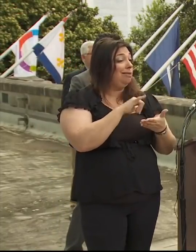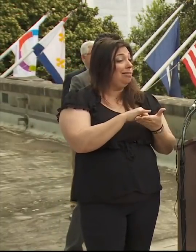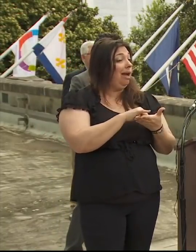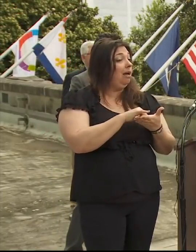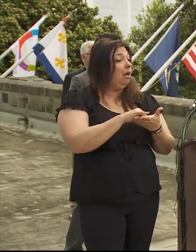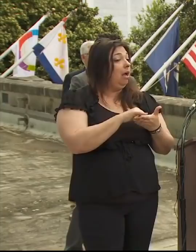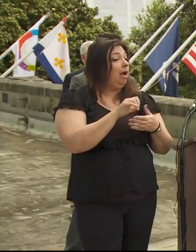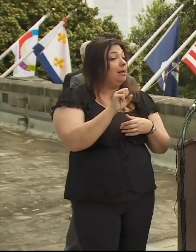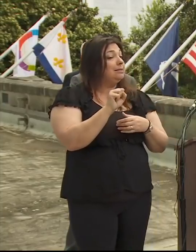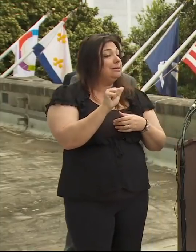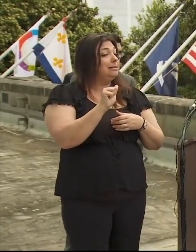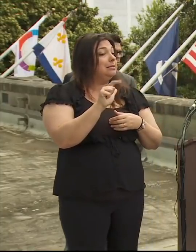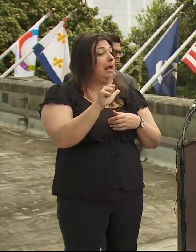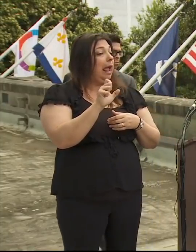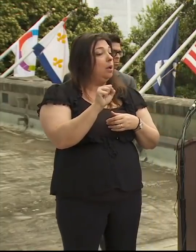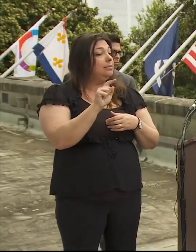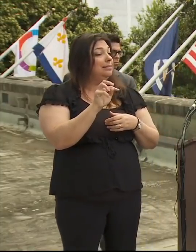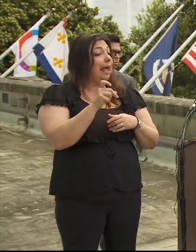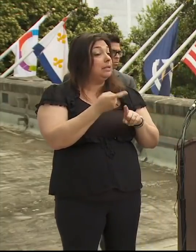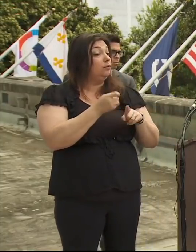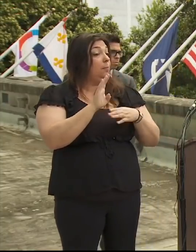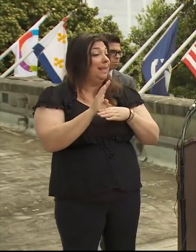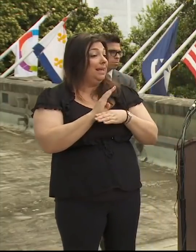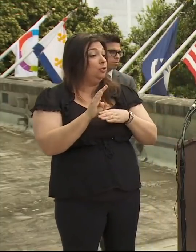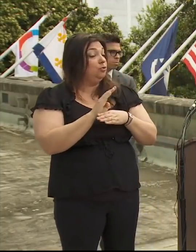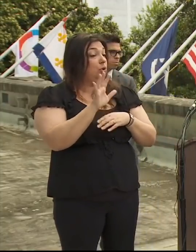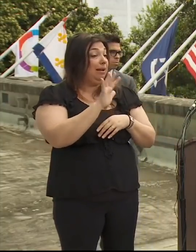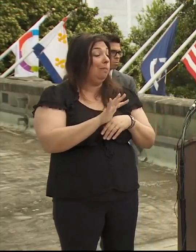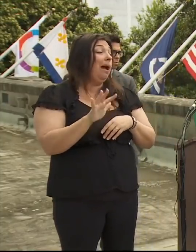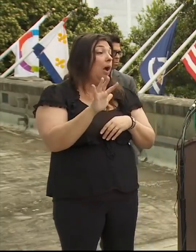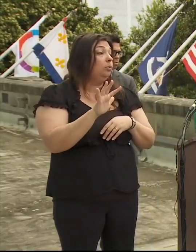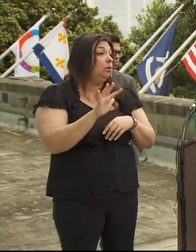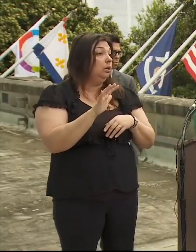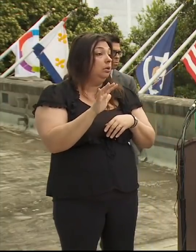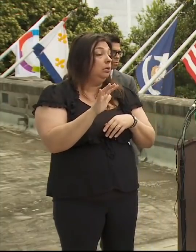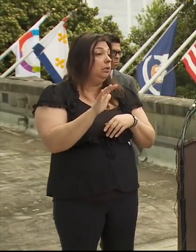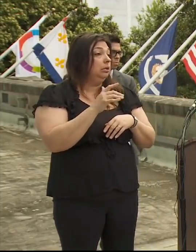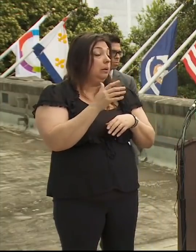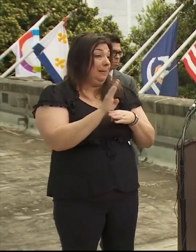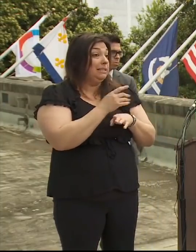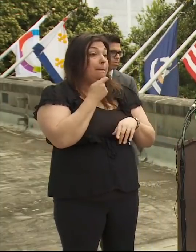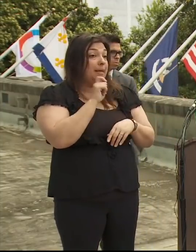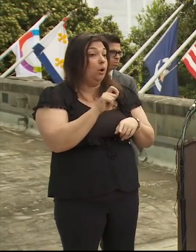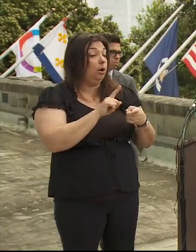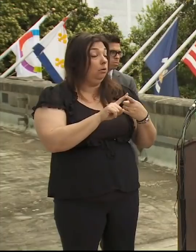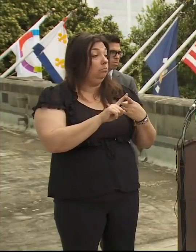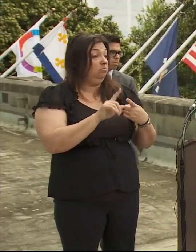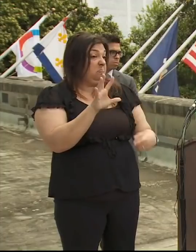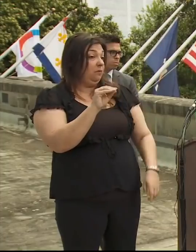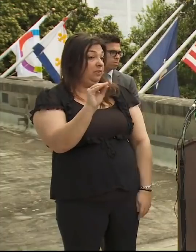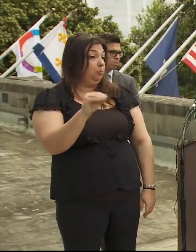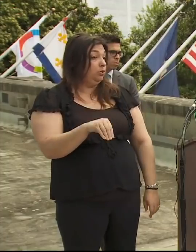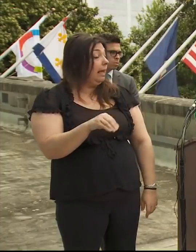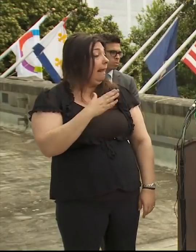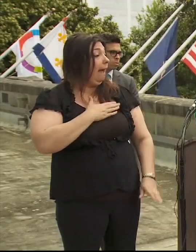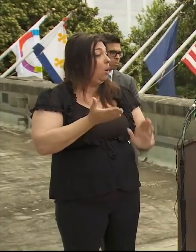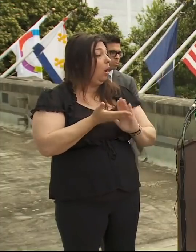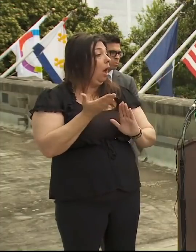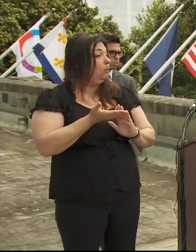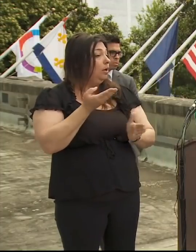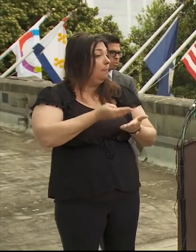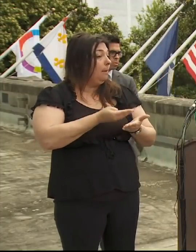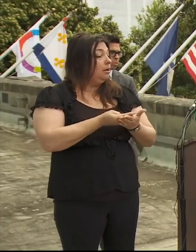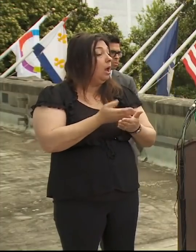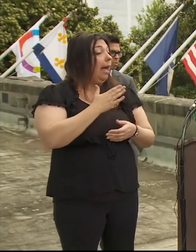the sales tax from the industry makes up about, from businesses period, makes up about 50% of our operating